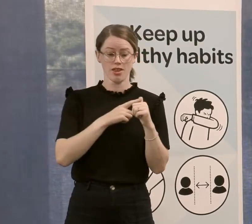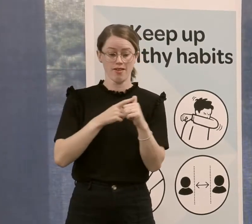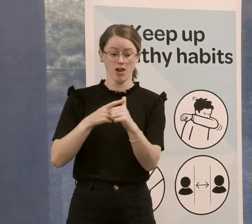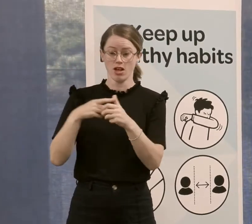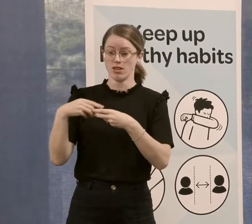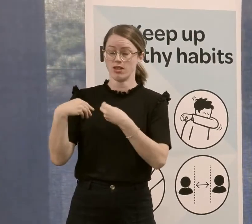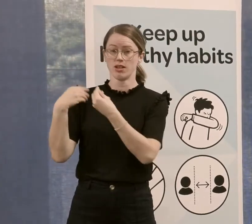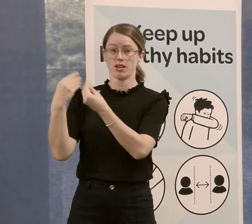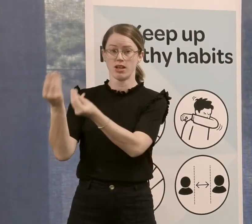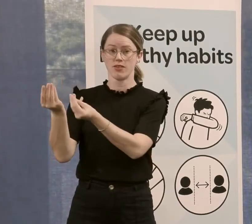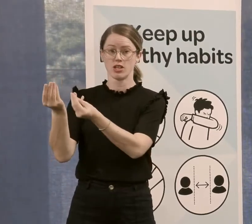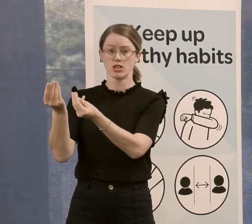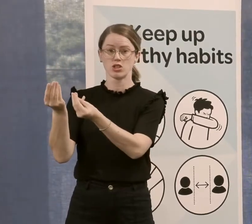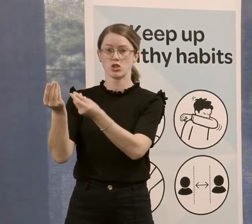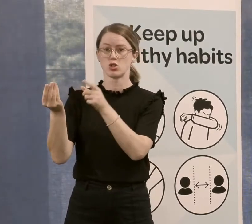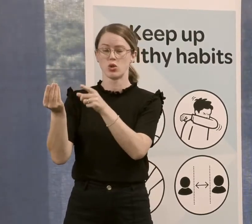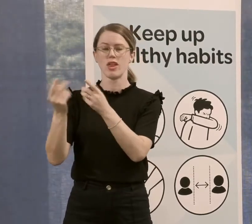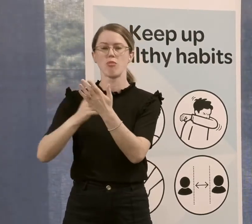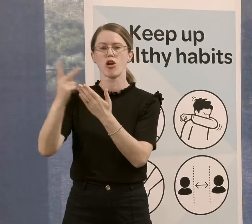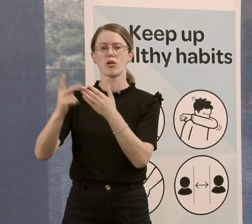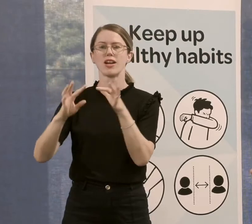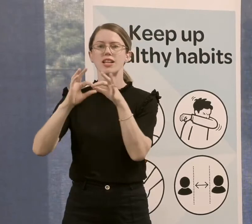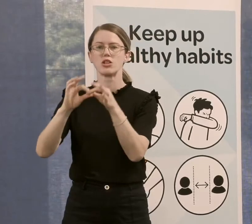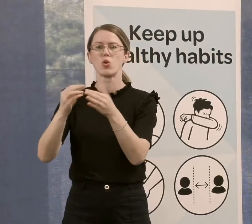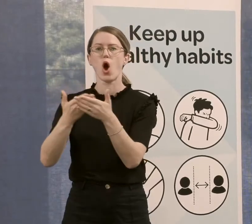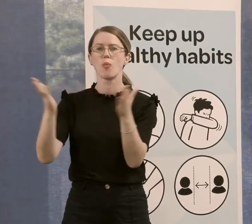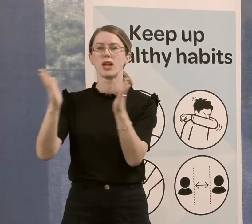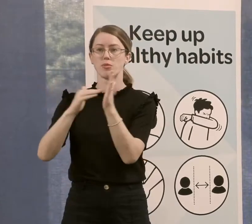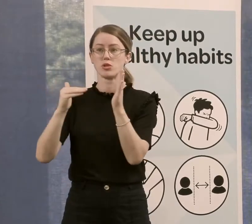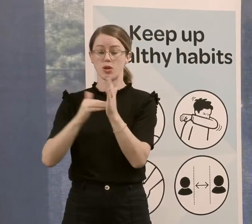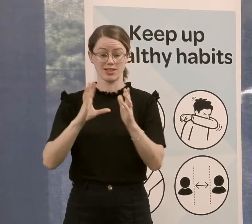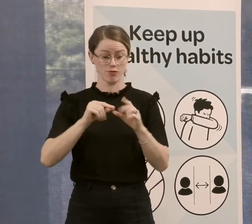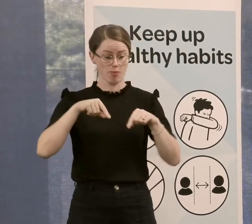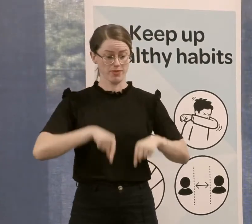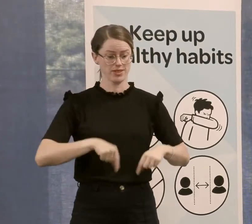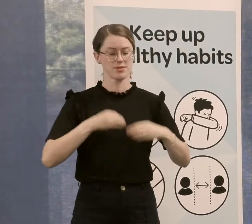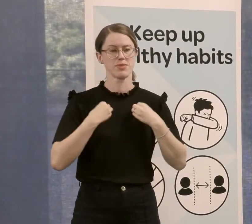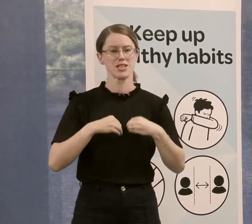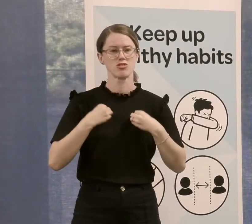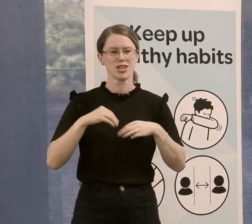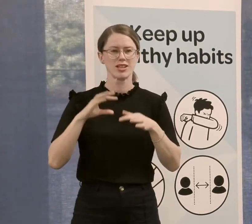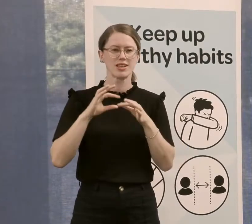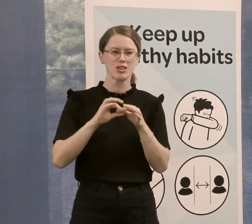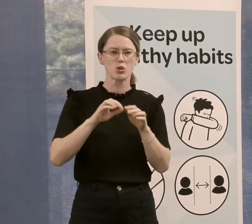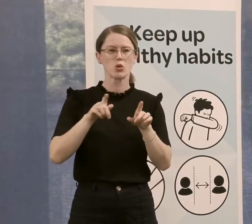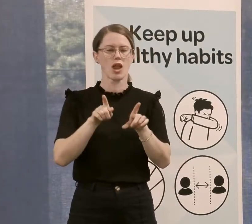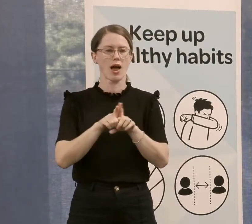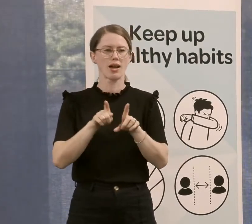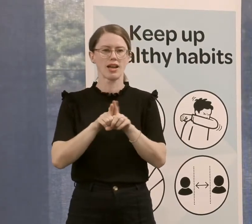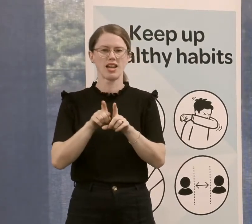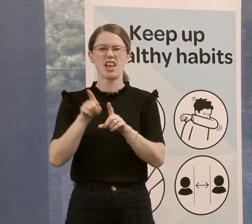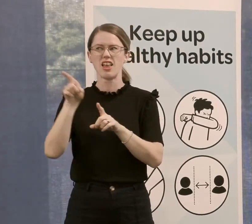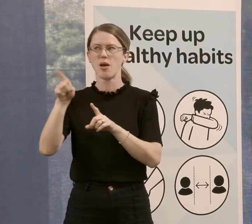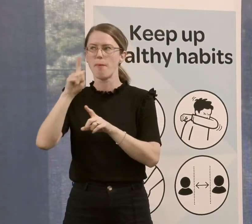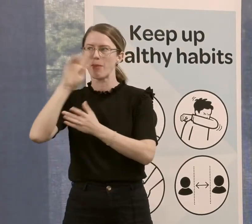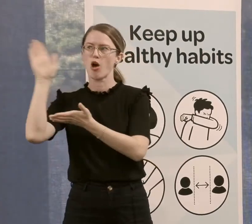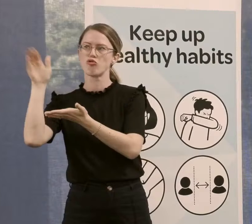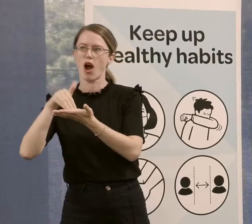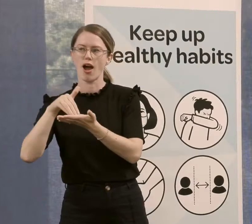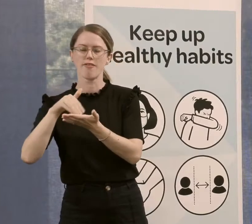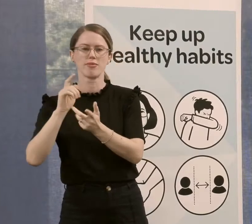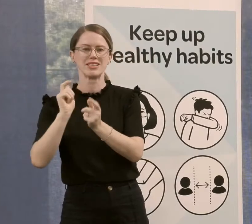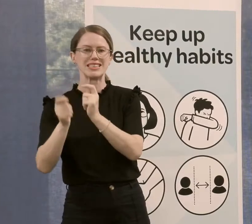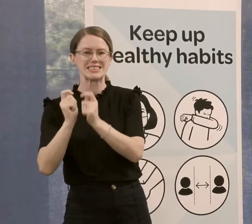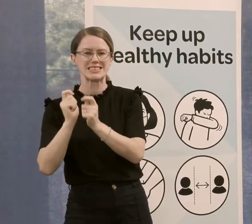going into the Reconnecting New Zealand program is coming out of this ministry. It's around issues like testing at the border, testing